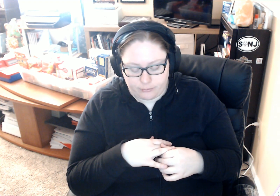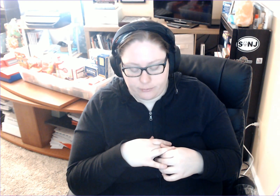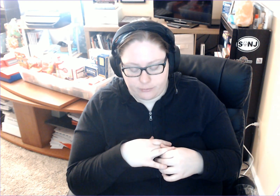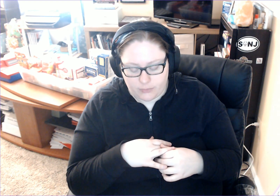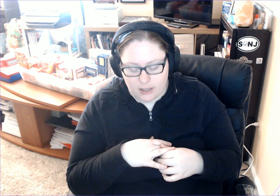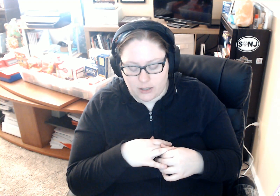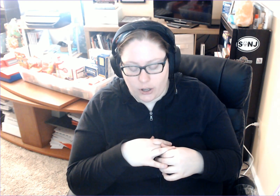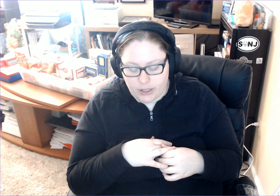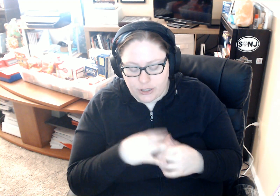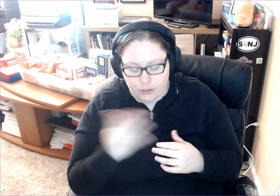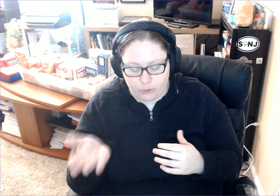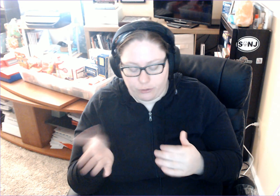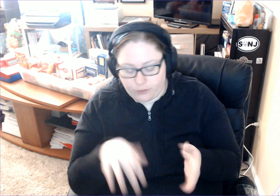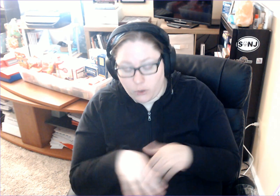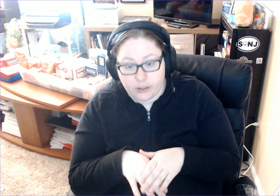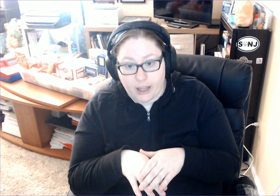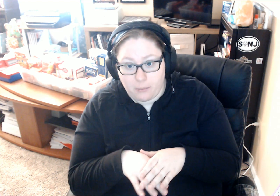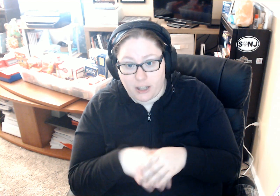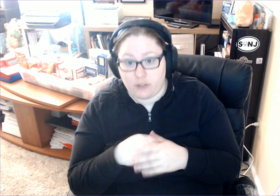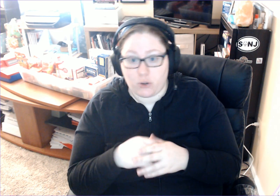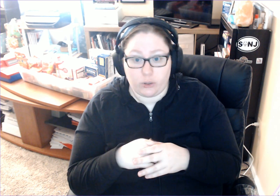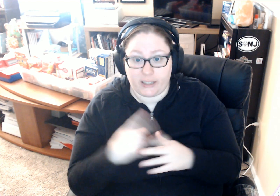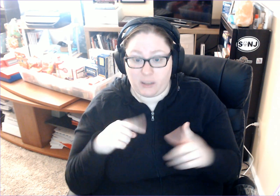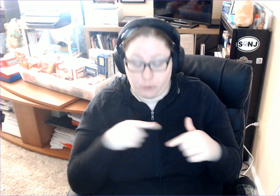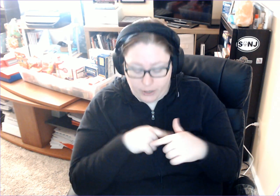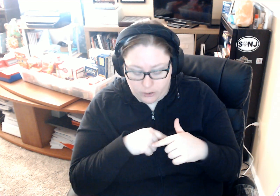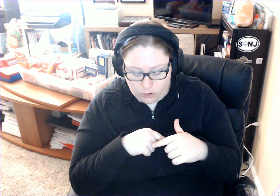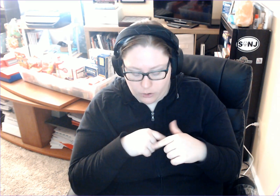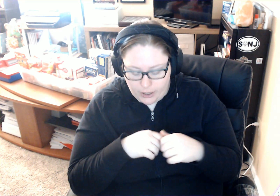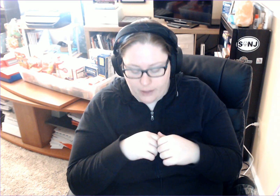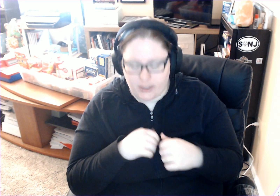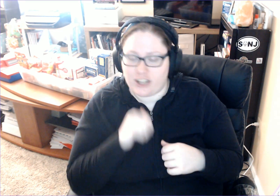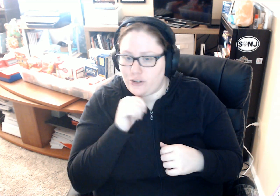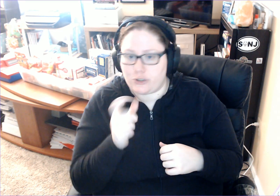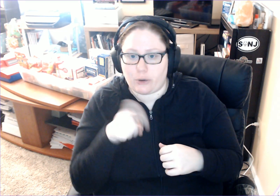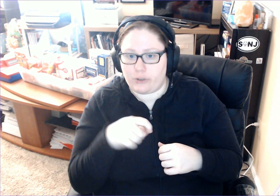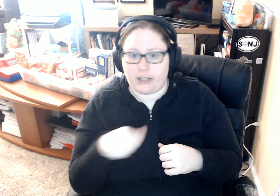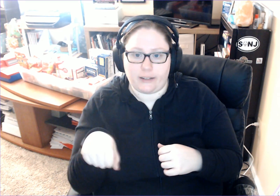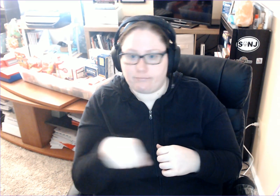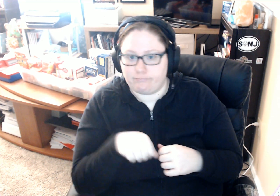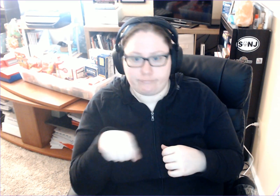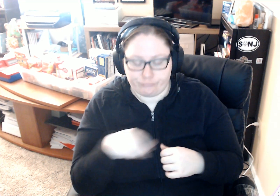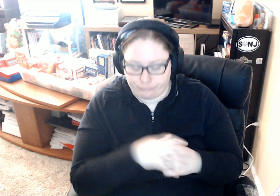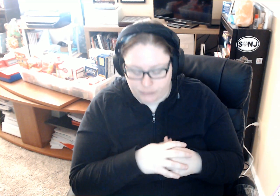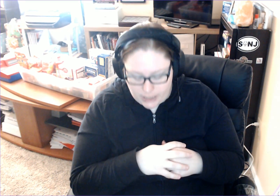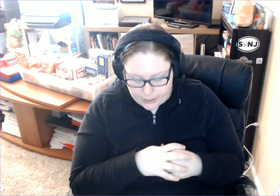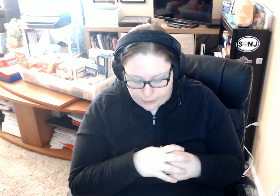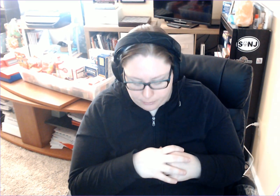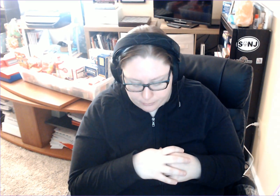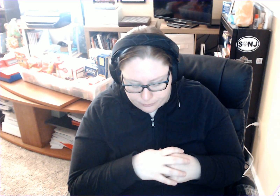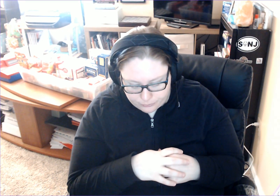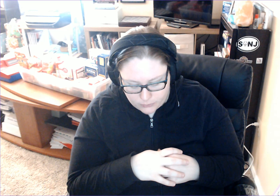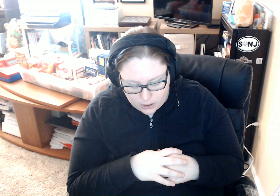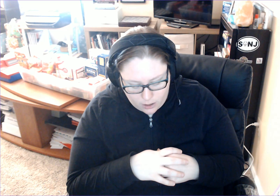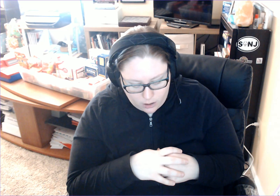As long as you fold them and you don't let them wrinkle, then you don't need to iron. Okay,